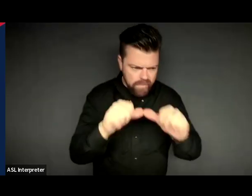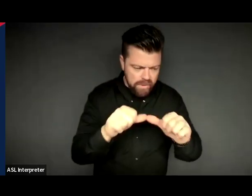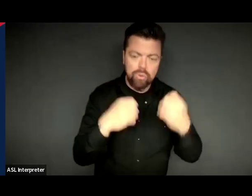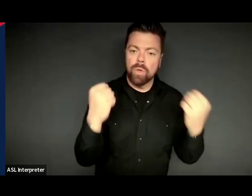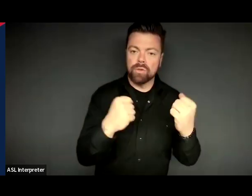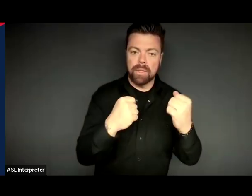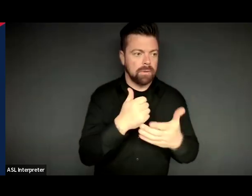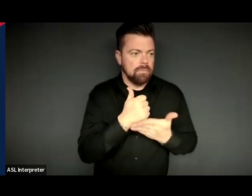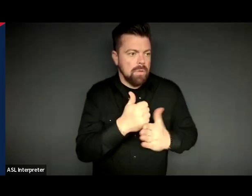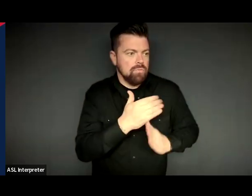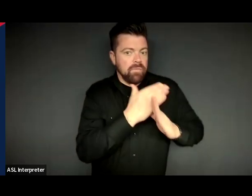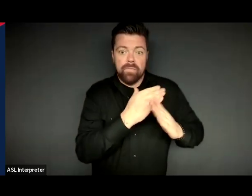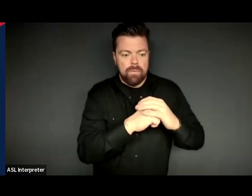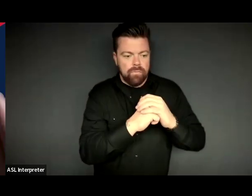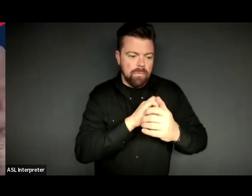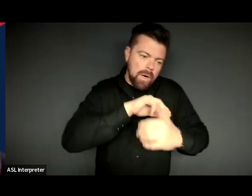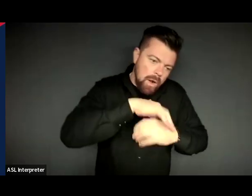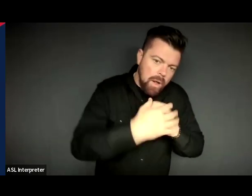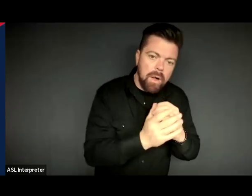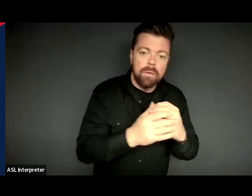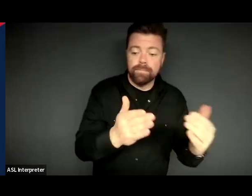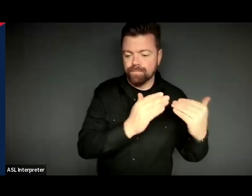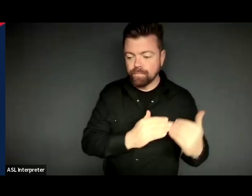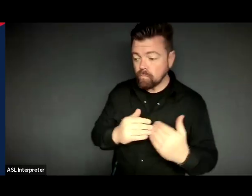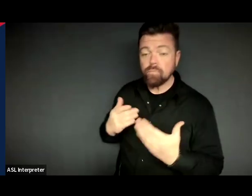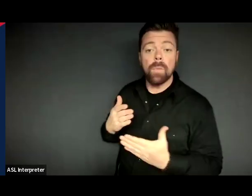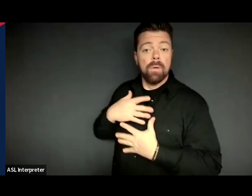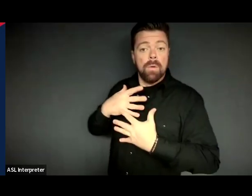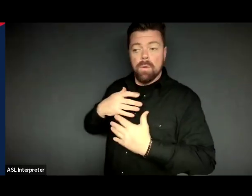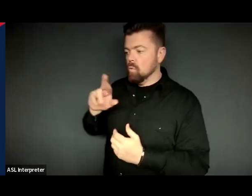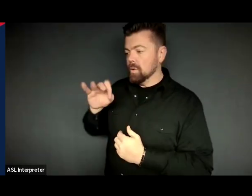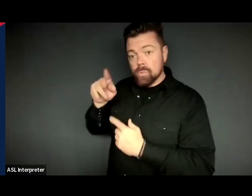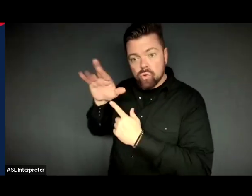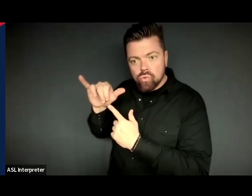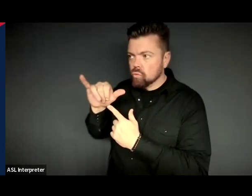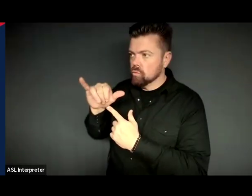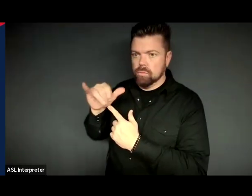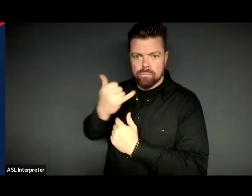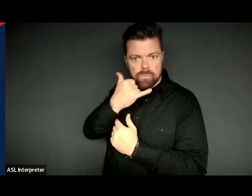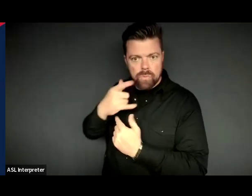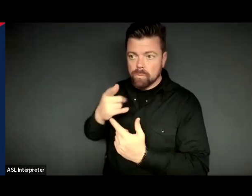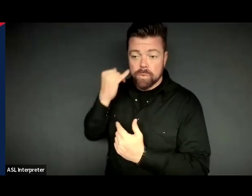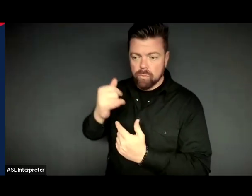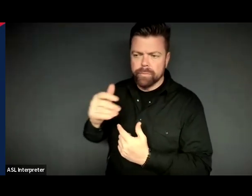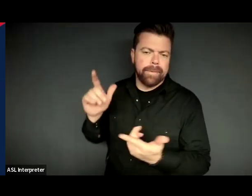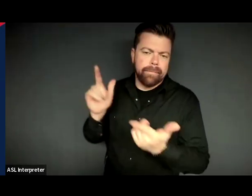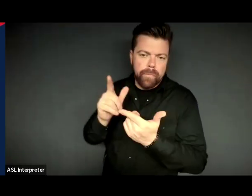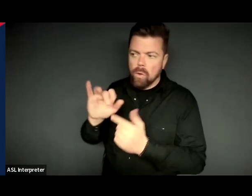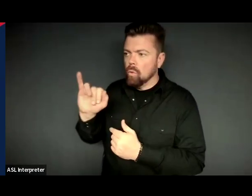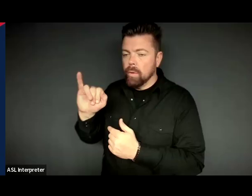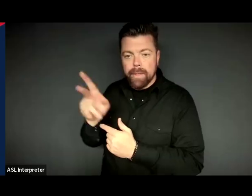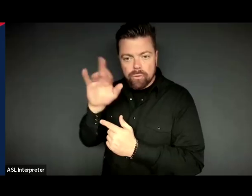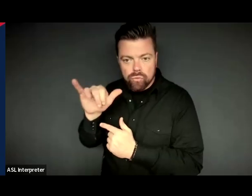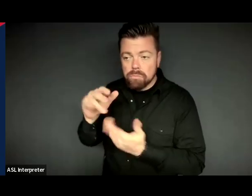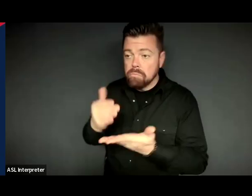Um, Respiratory issues. Even though you have a lower level injury and you breathe just fine, you might not have as